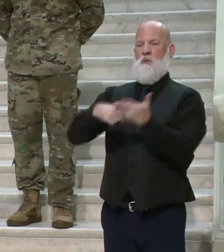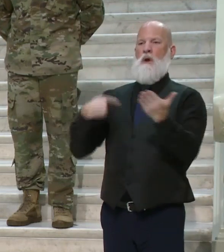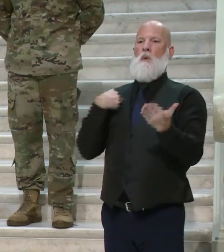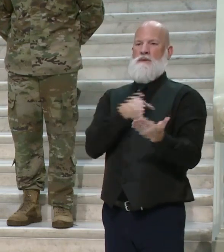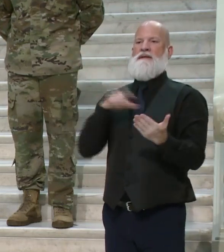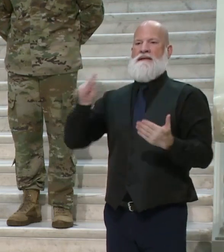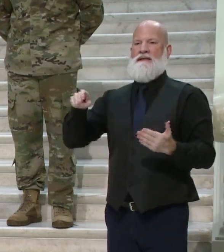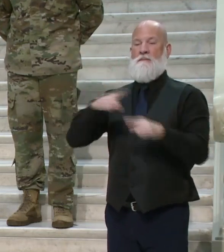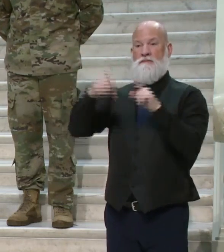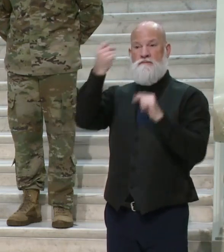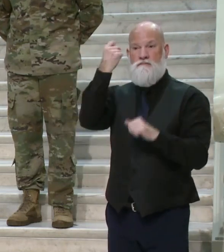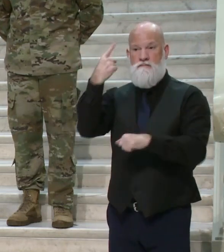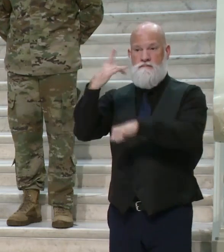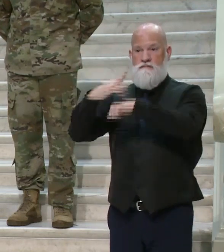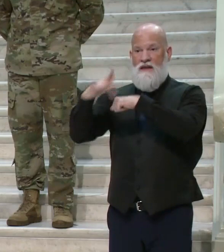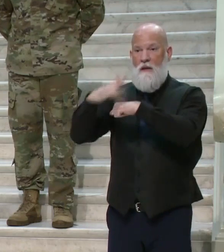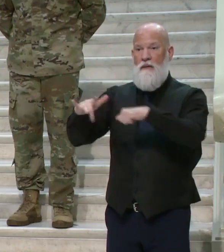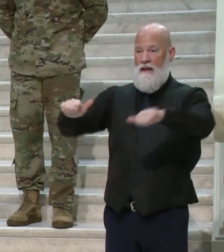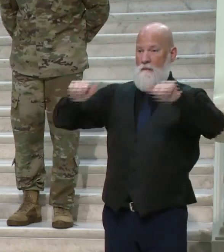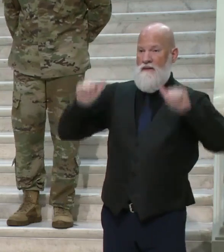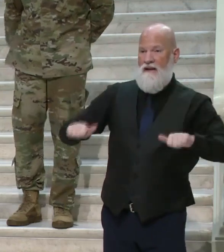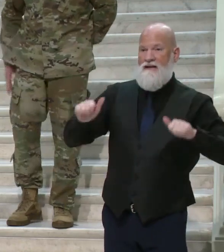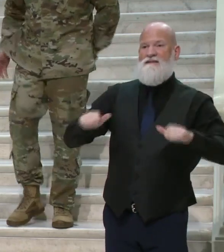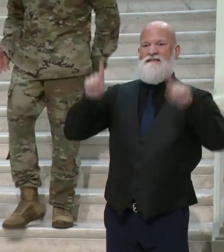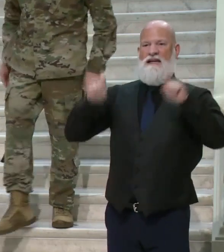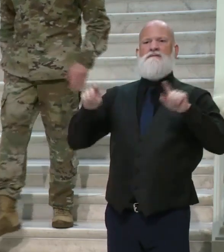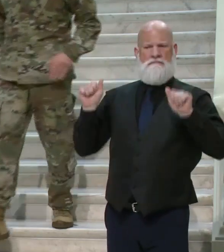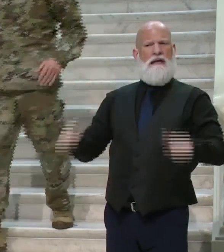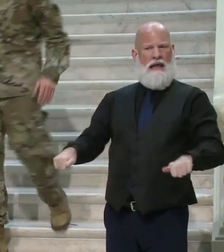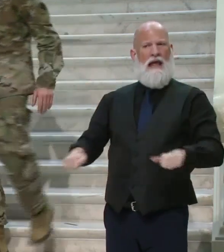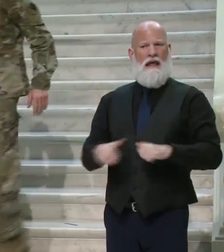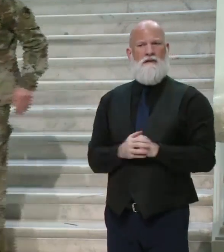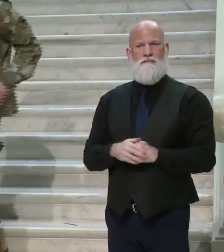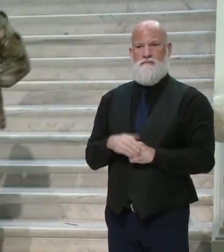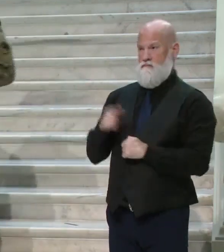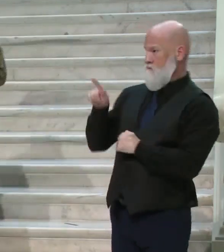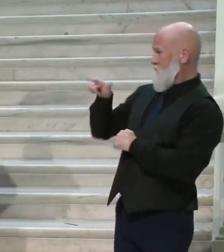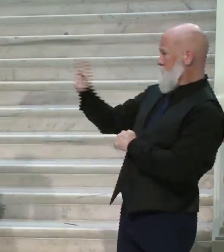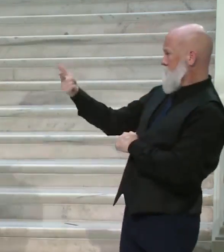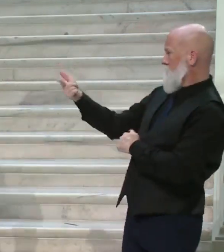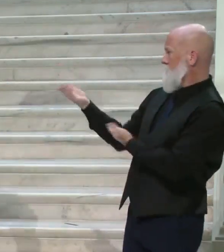in testing now. And General, do you want to speak to that a little bit?